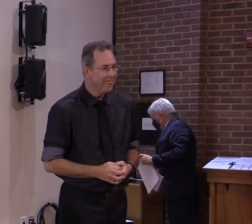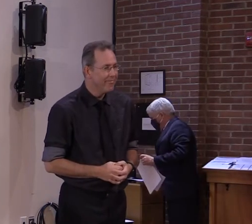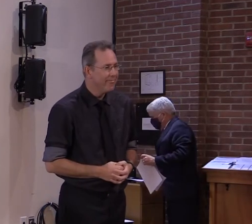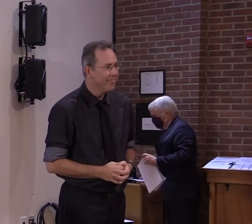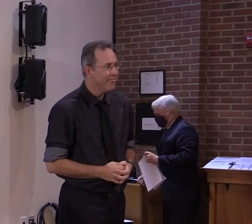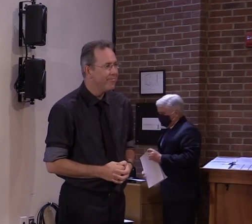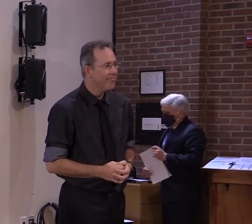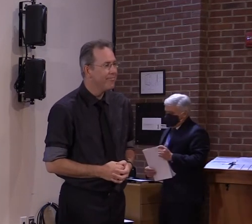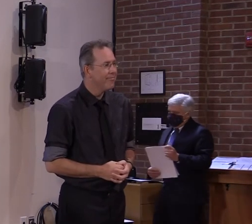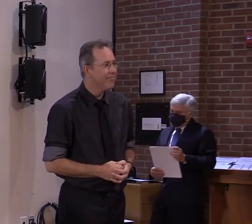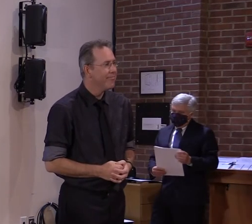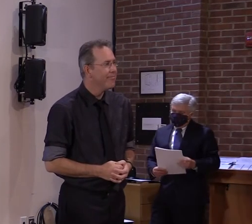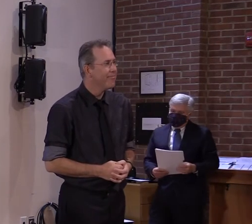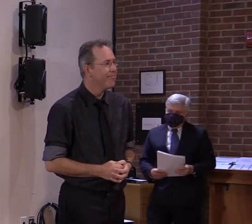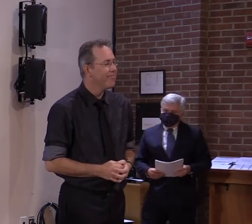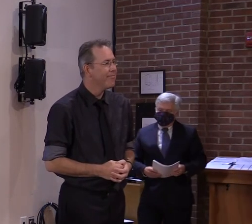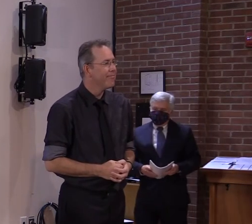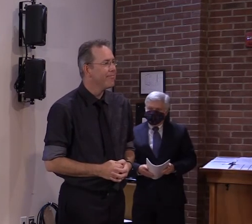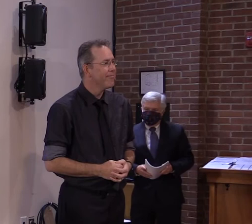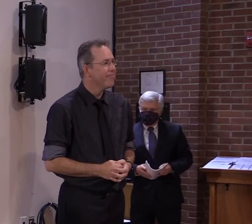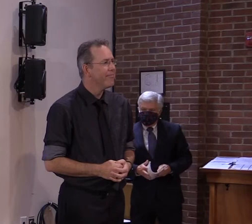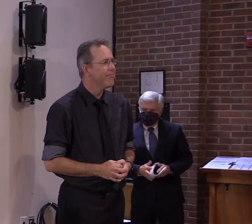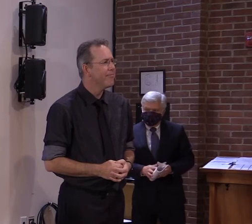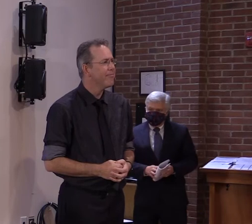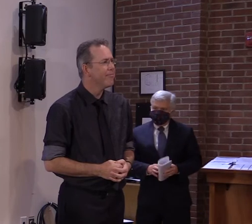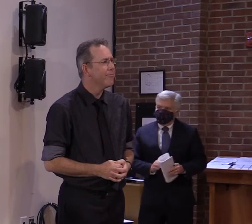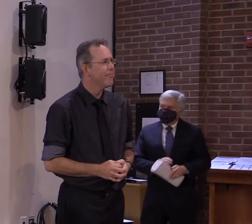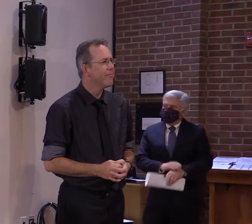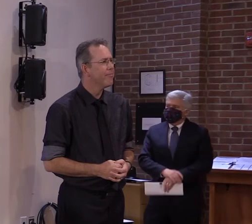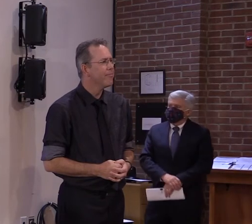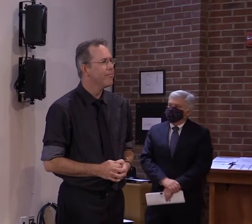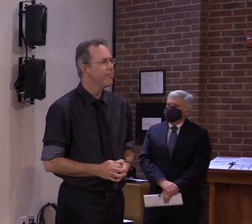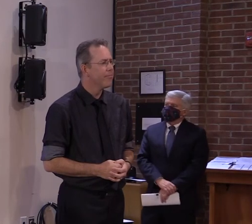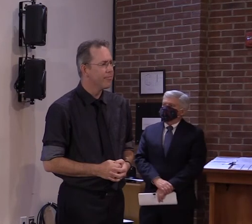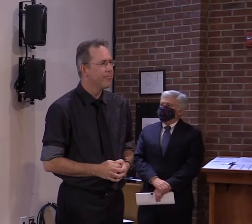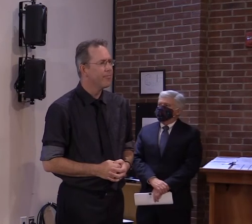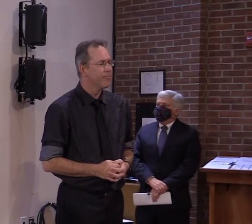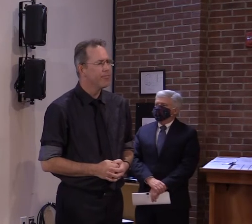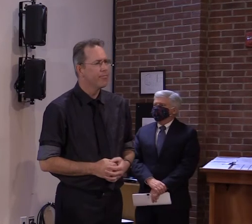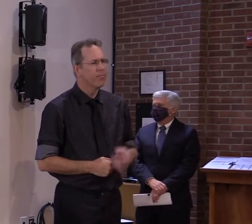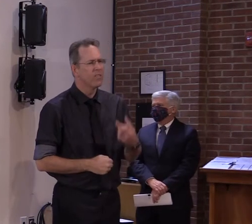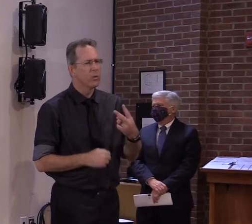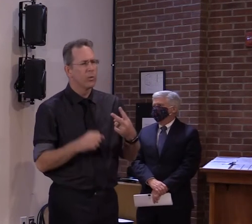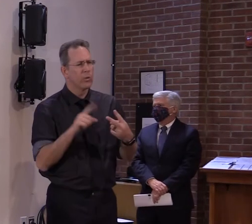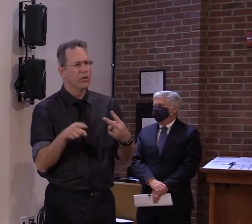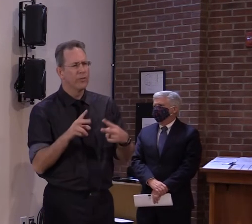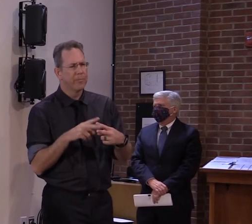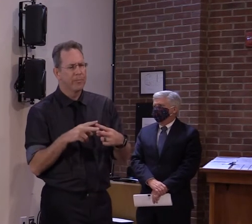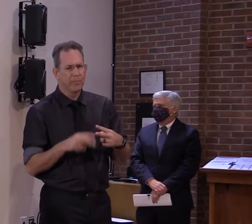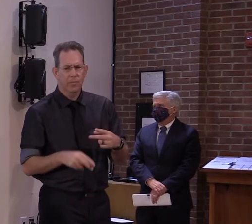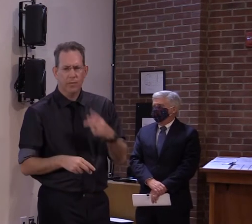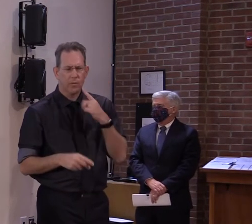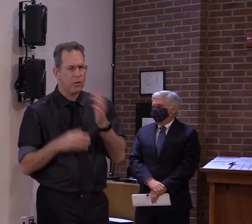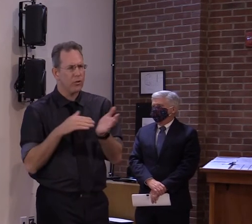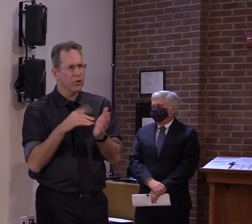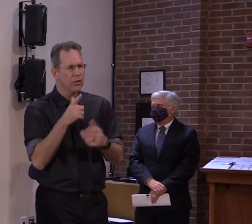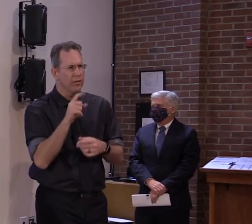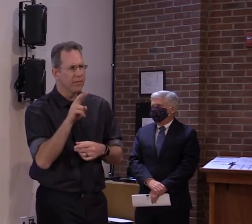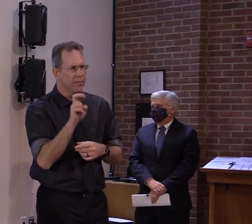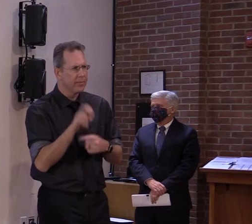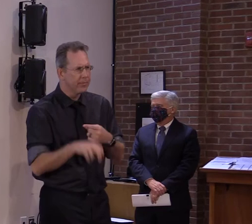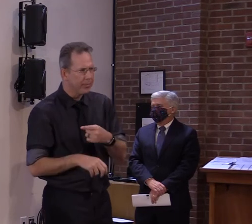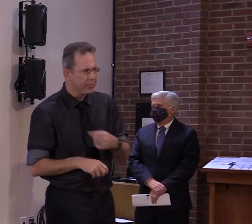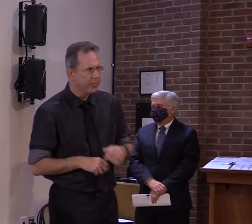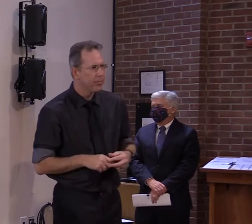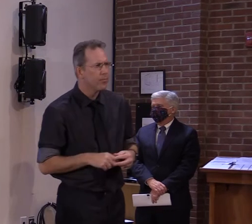So we're coming up, this is two questions for Dr. Levine. We're coming up in here what I sort of think is vaccine land, and there are some